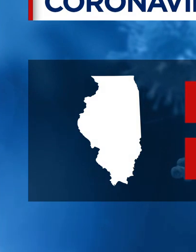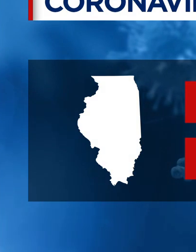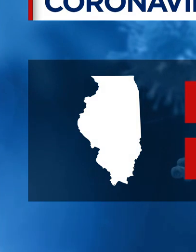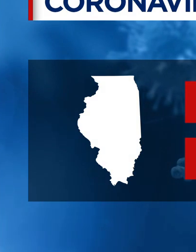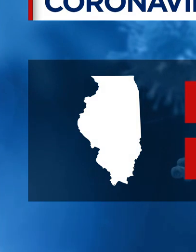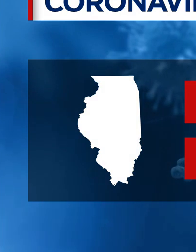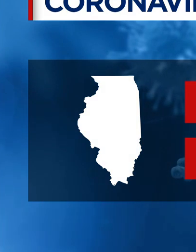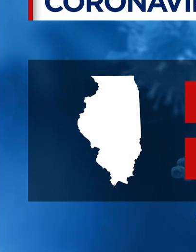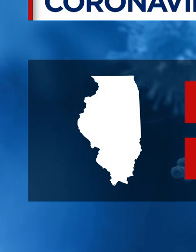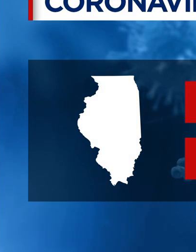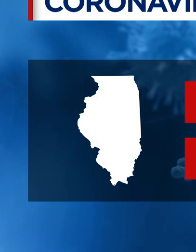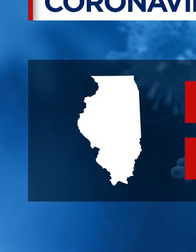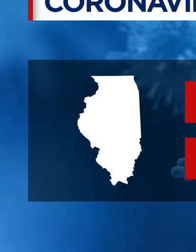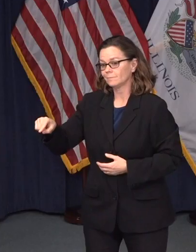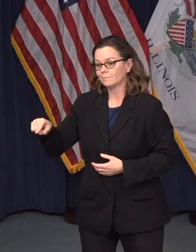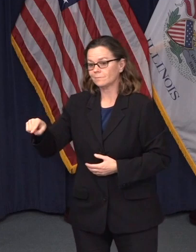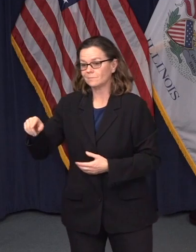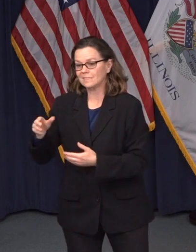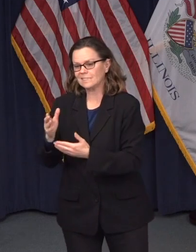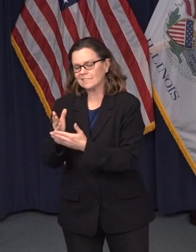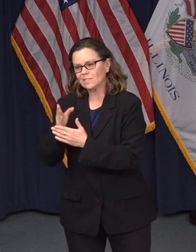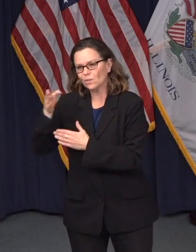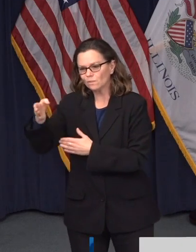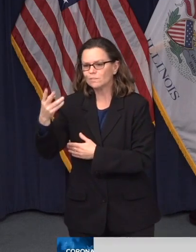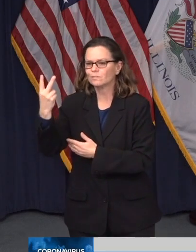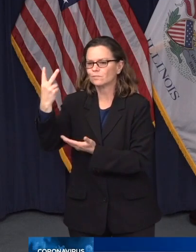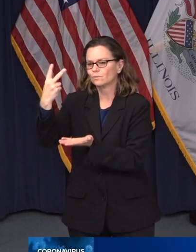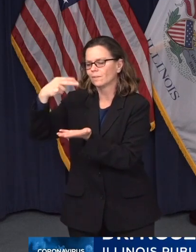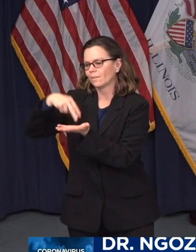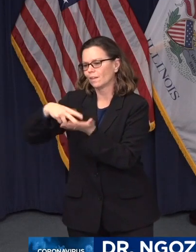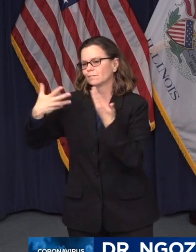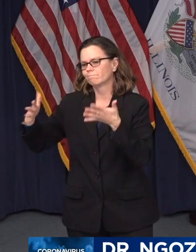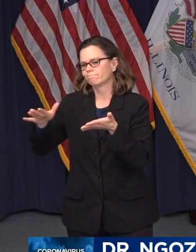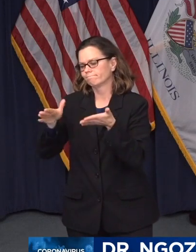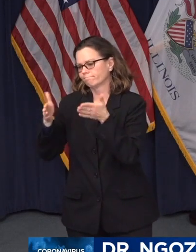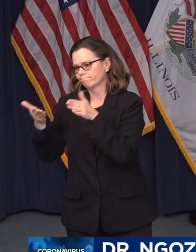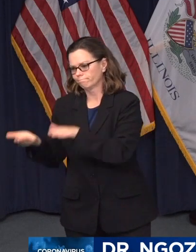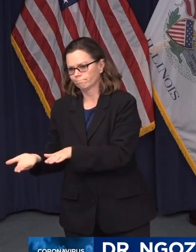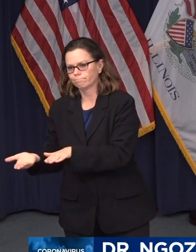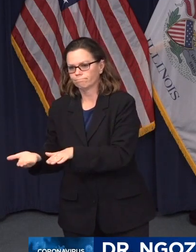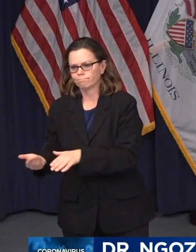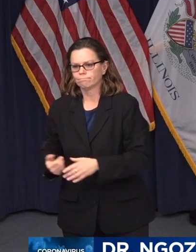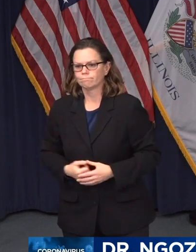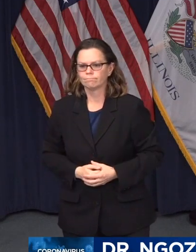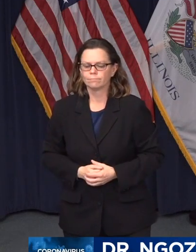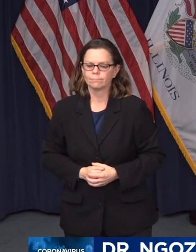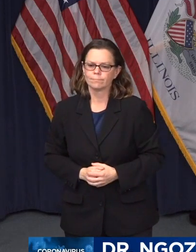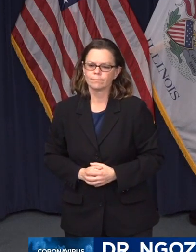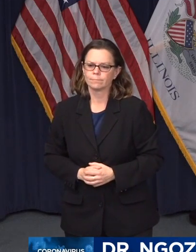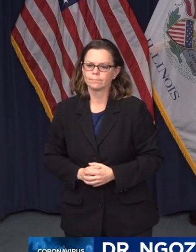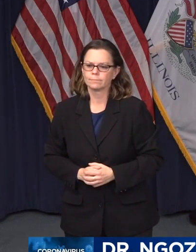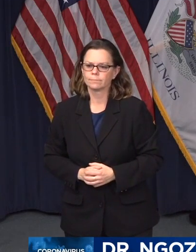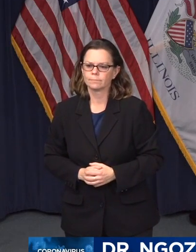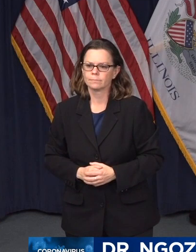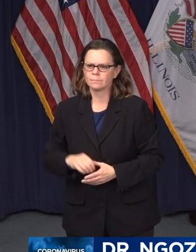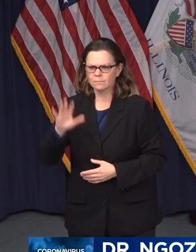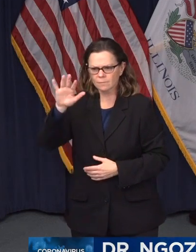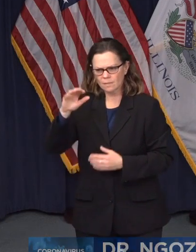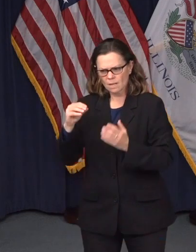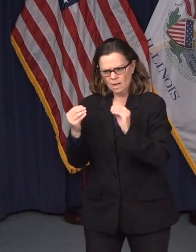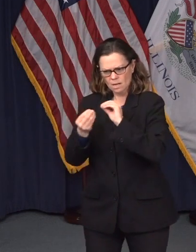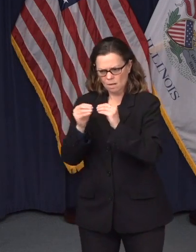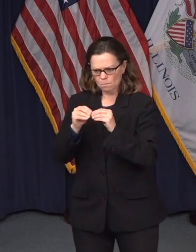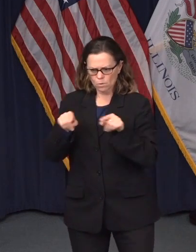29,000 total COVID-19 cases. Although our numbers continue to climb, it is with some